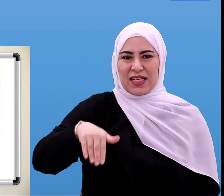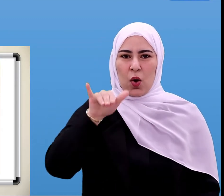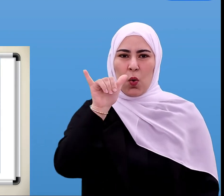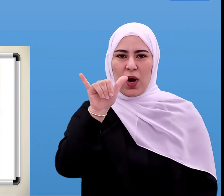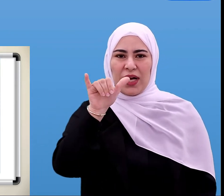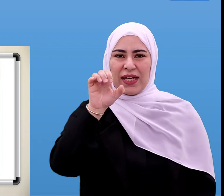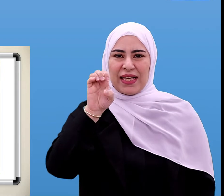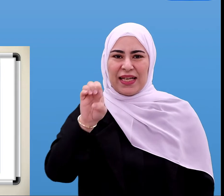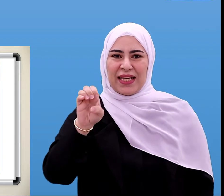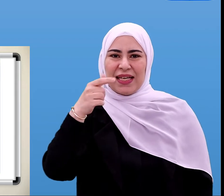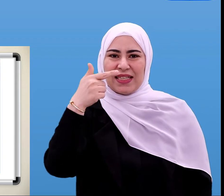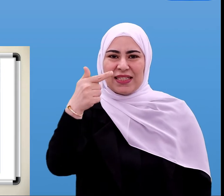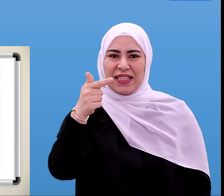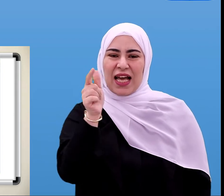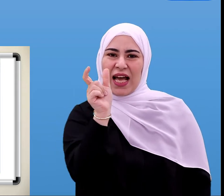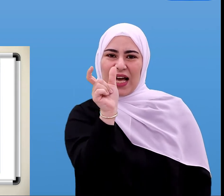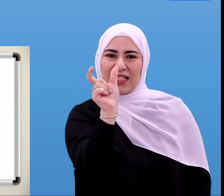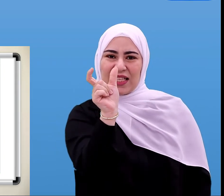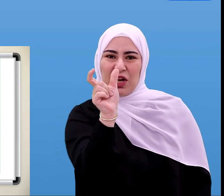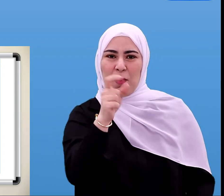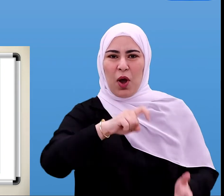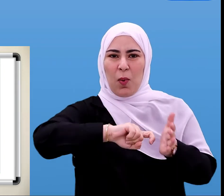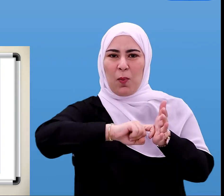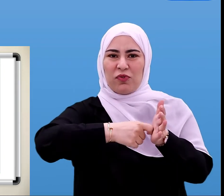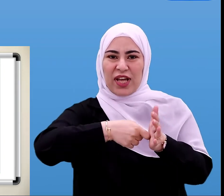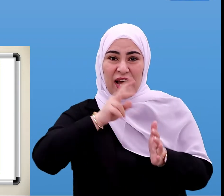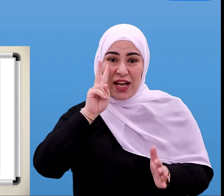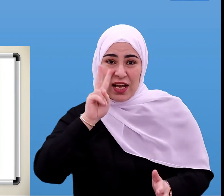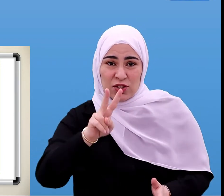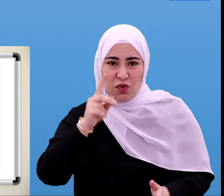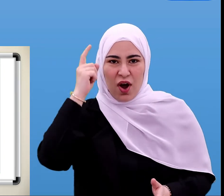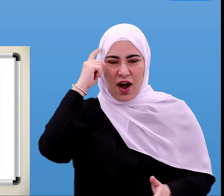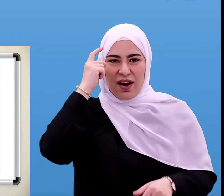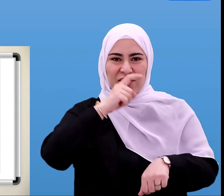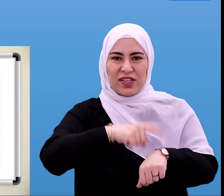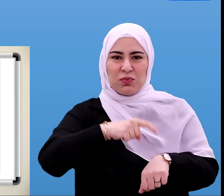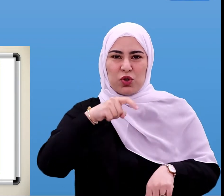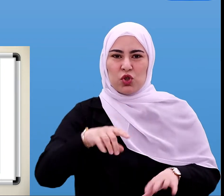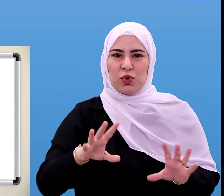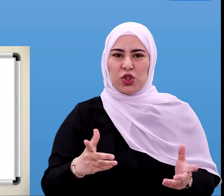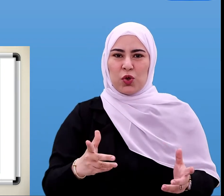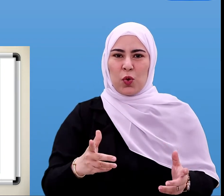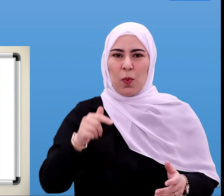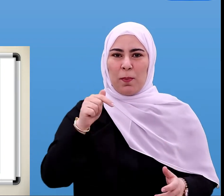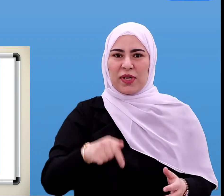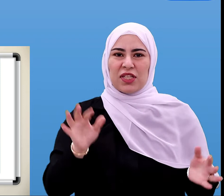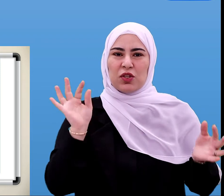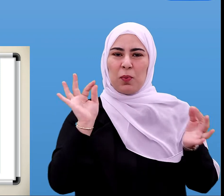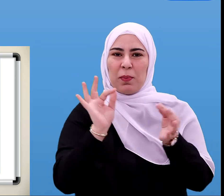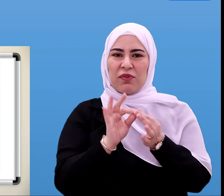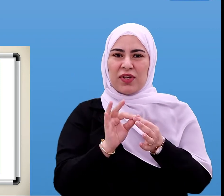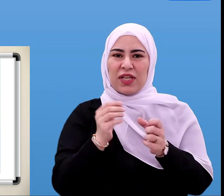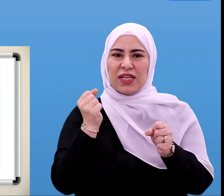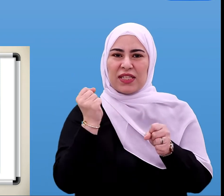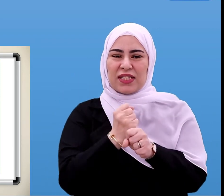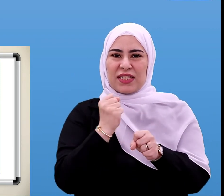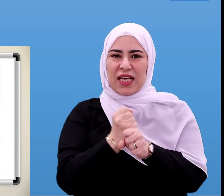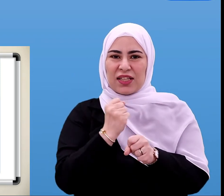that indicates that this sentence is in the present perfect. We use it for the negative